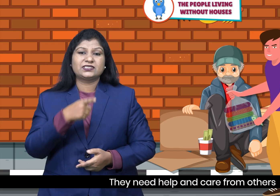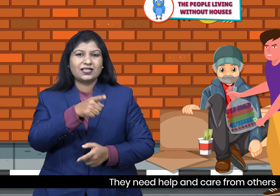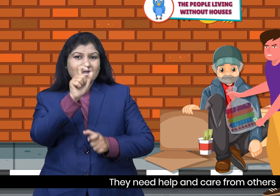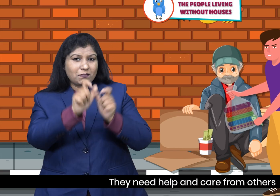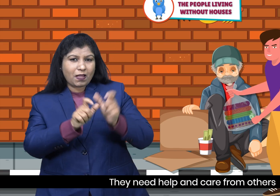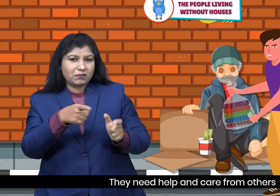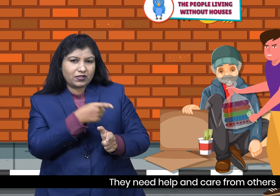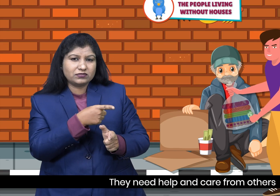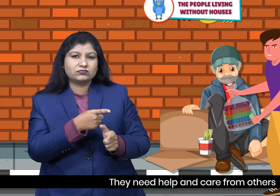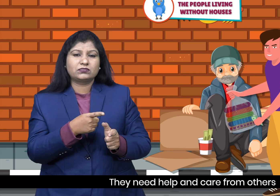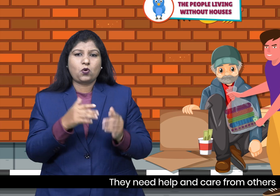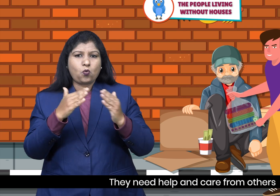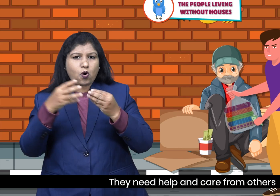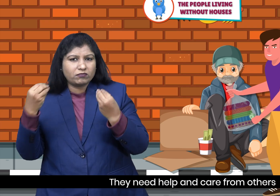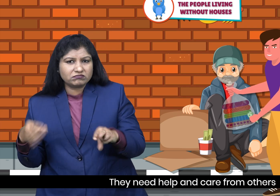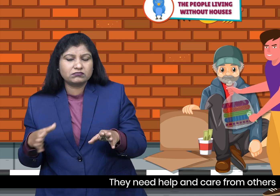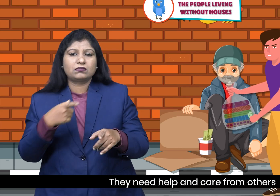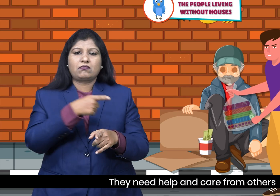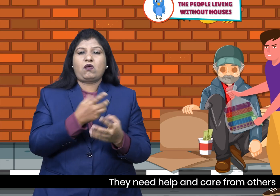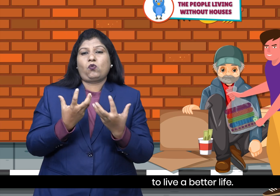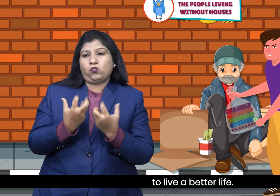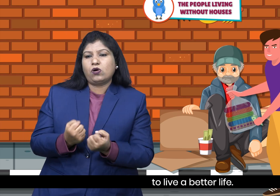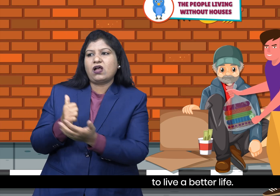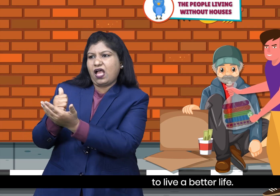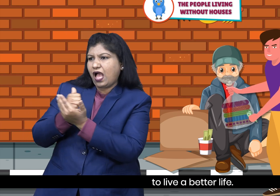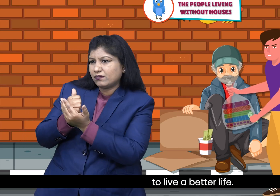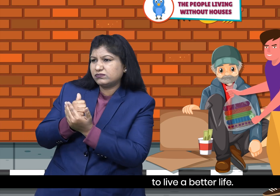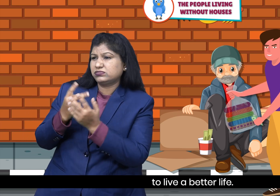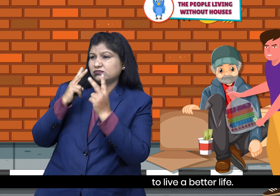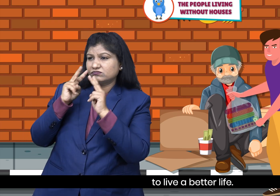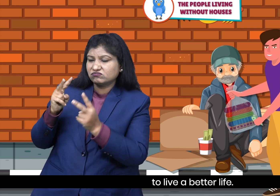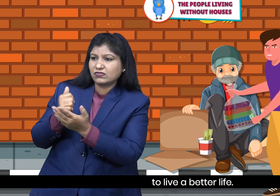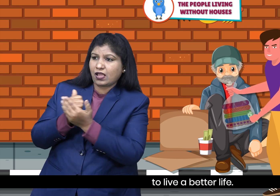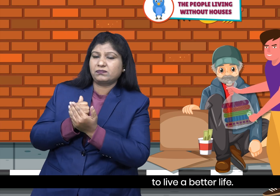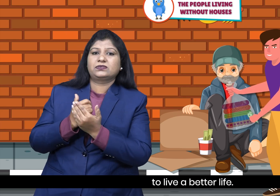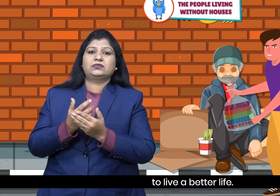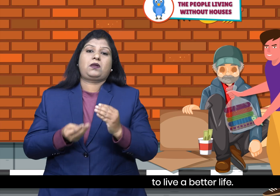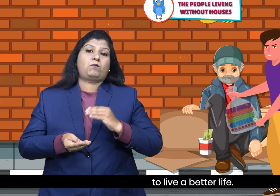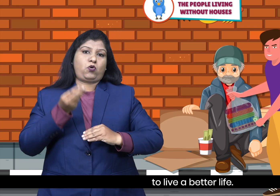They need help and care from others to live a better life.